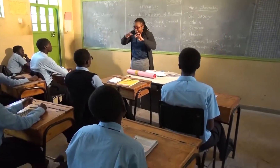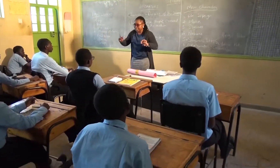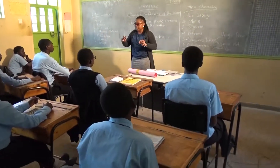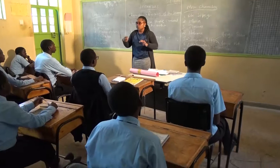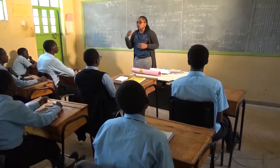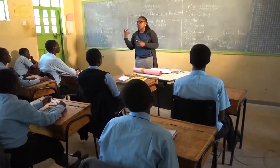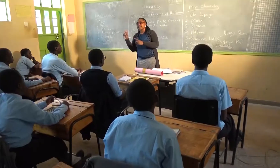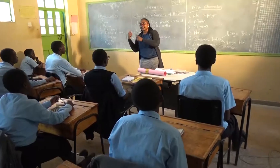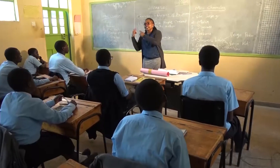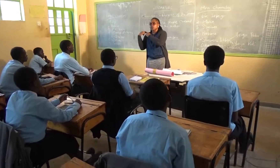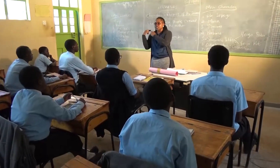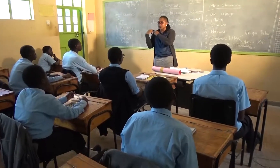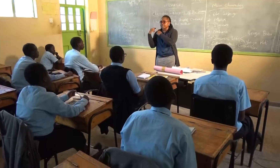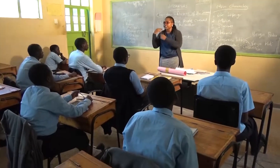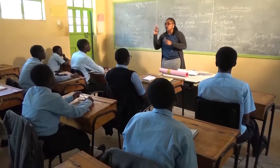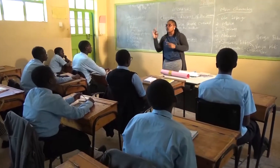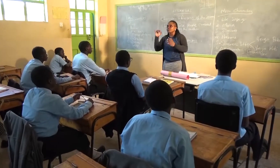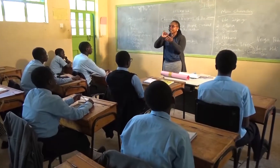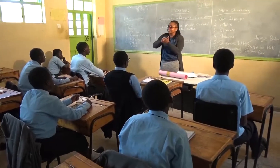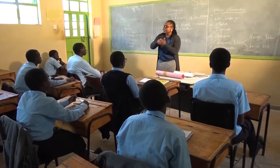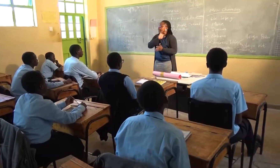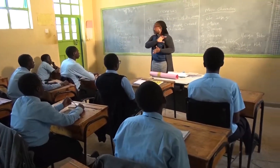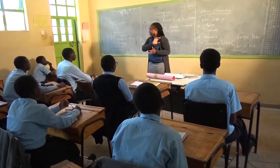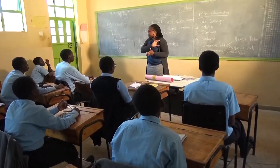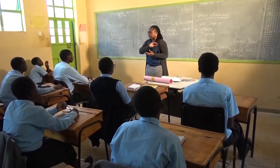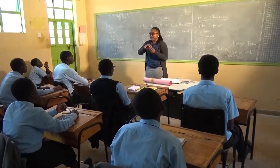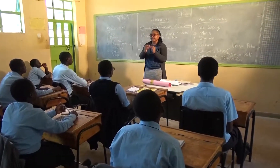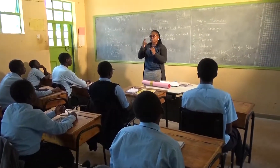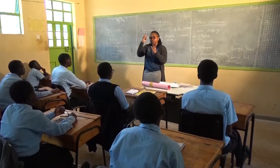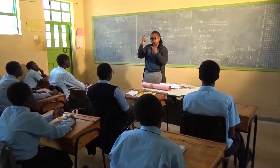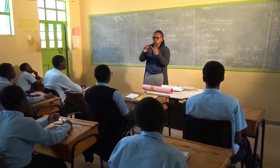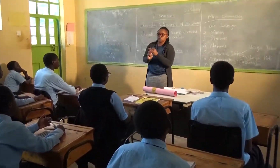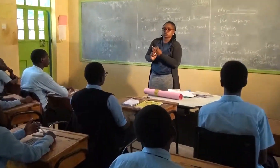search for the responsibility of that character. And number two,